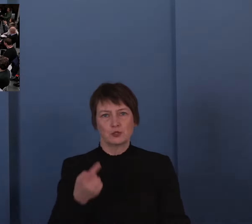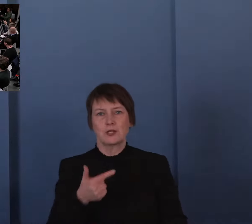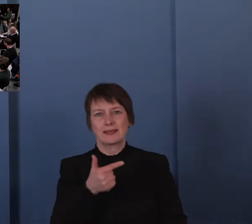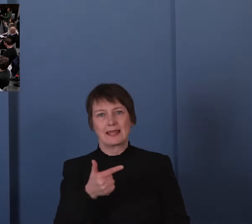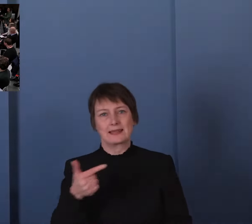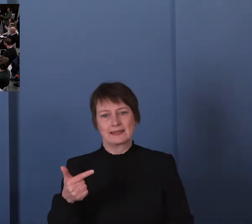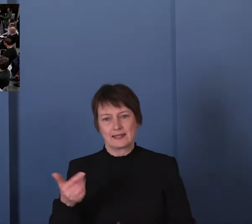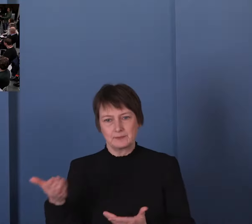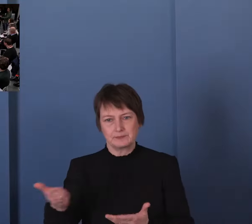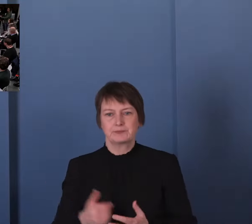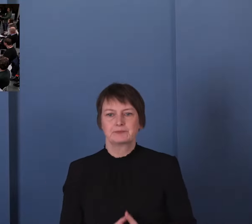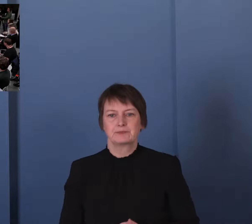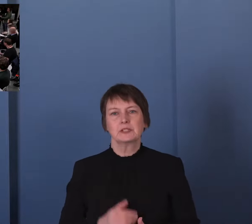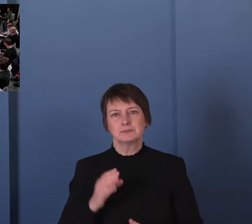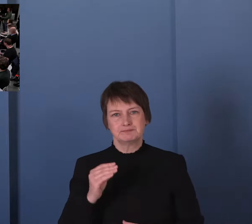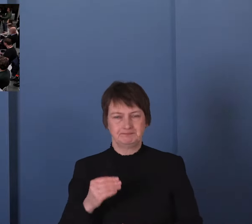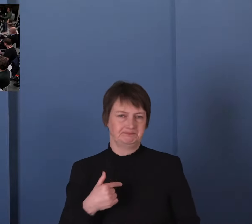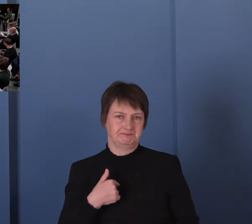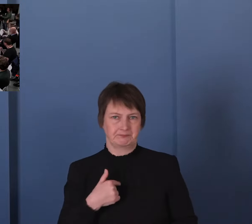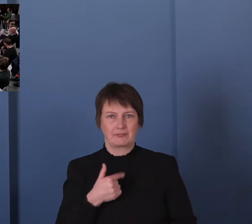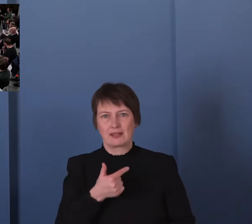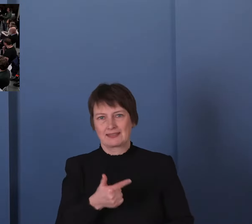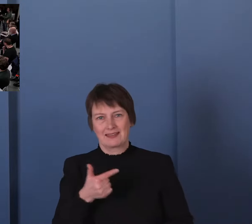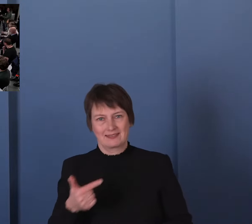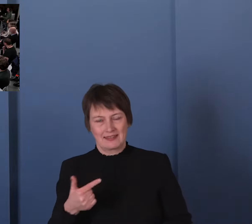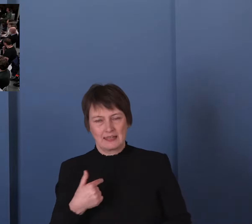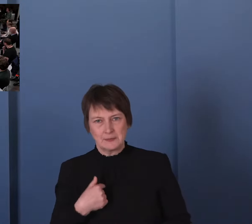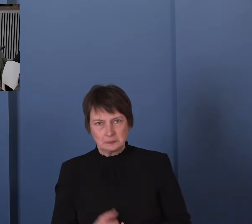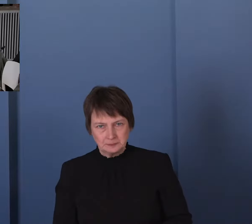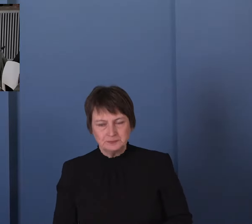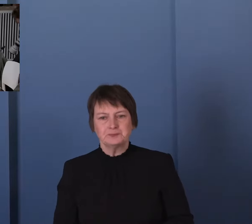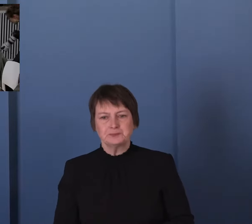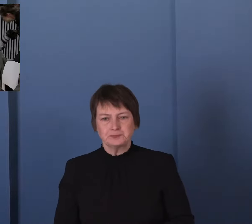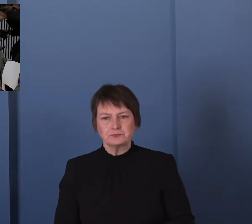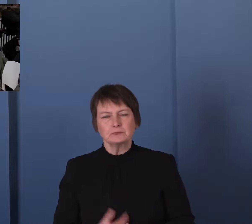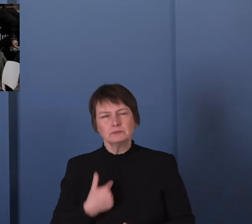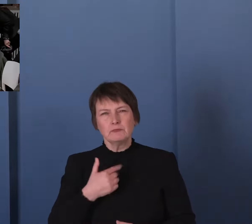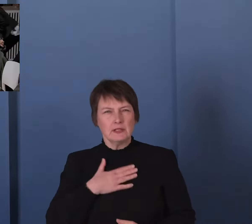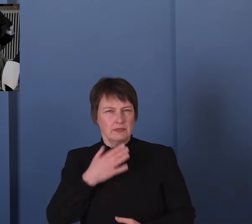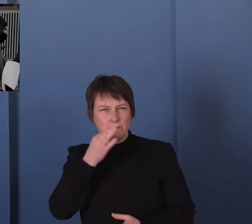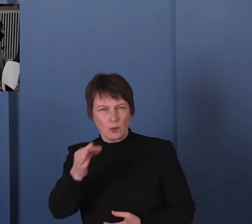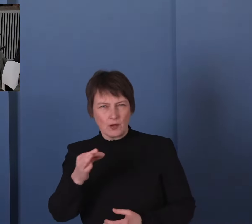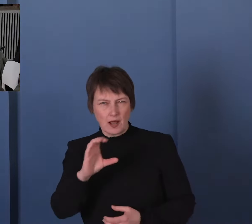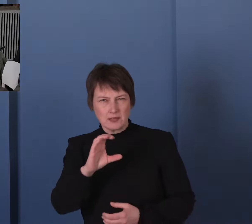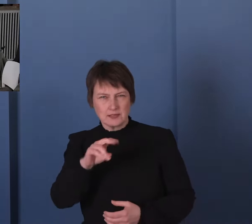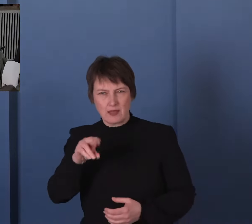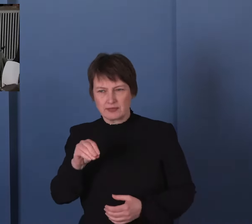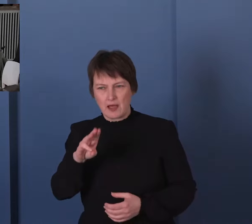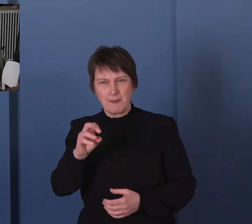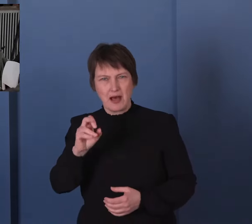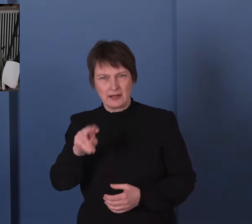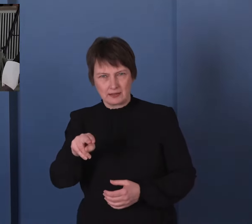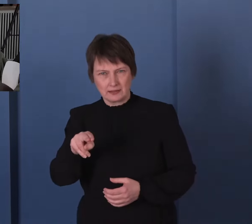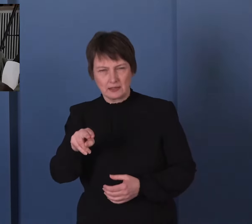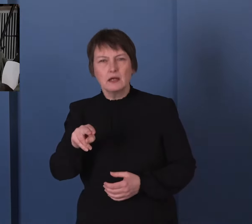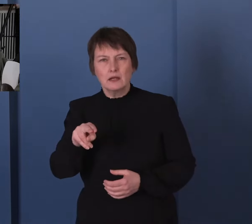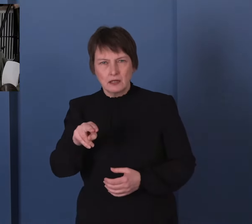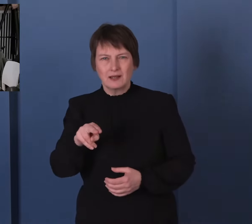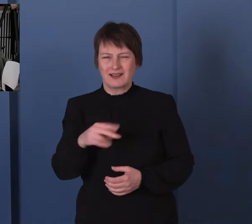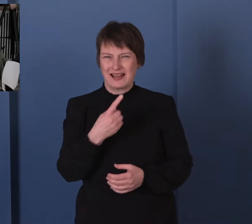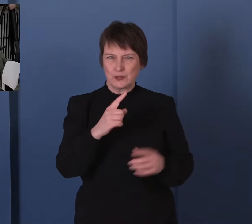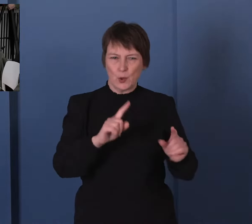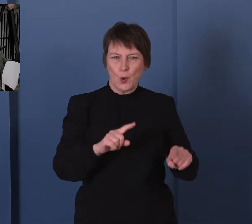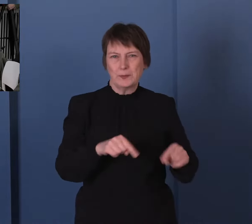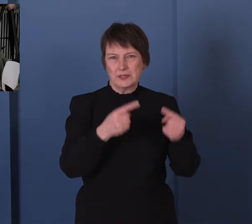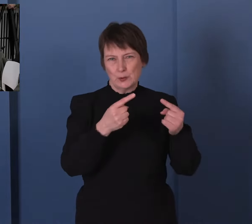Thank you, Niklas Svahn, Swedish news agency TT. I would like to ask Sanna Marin, according to an opinion poll